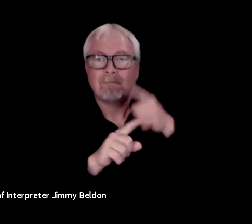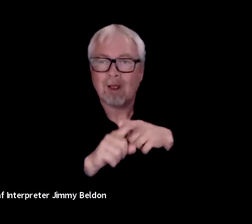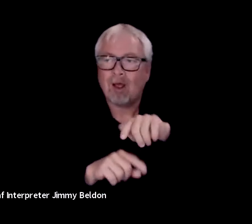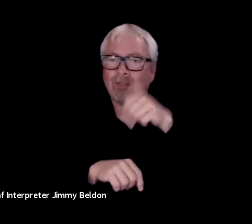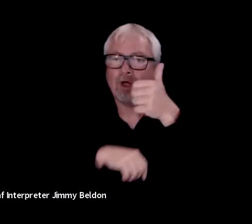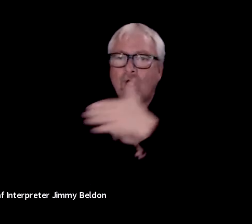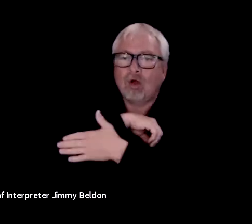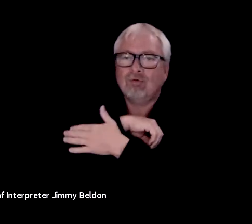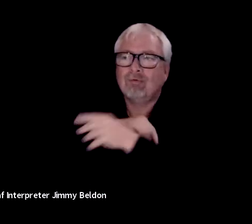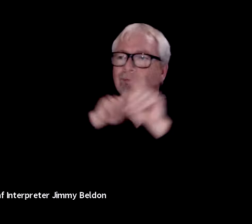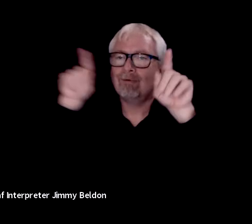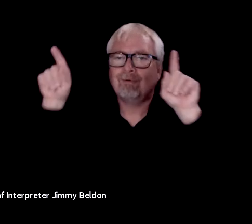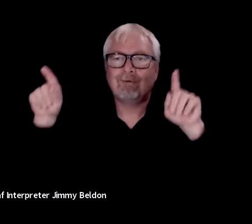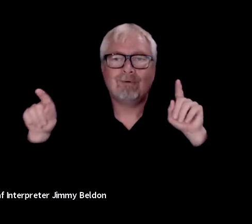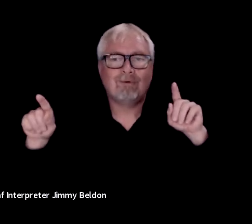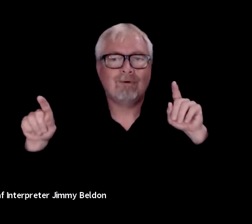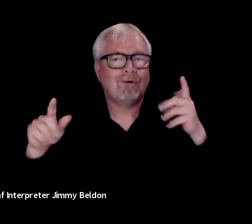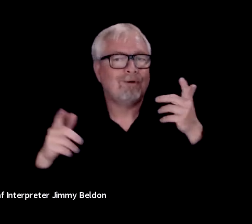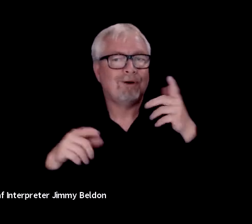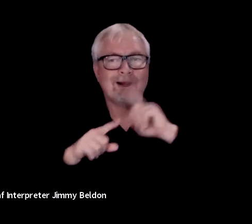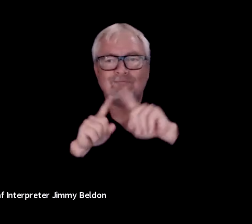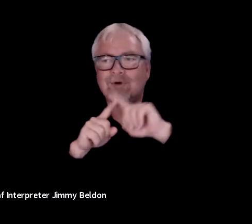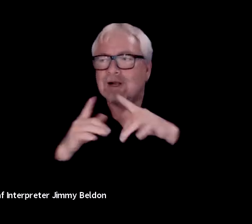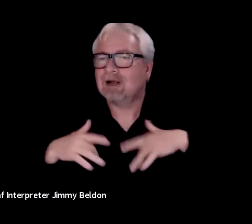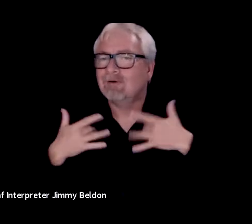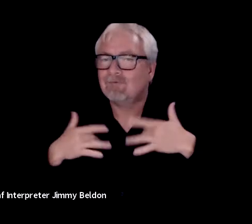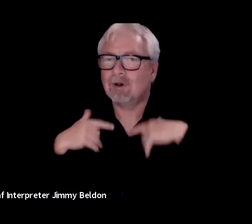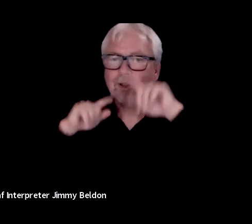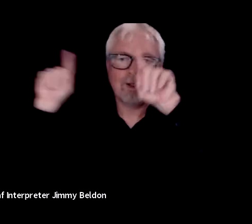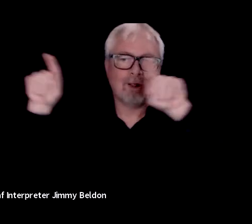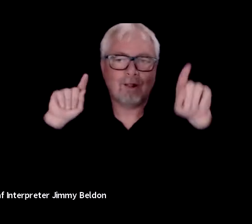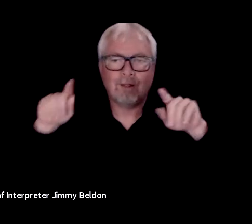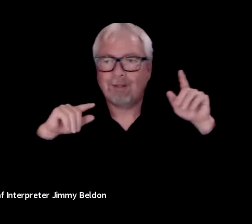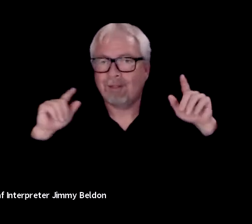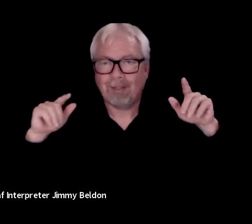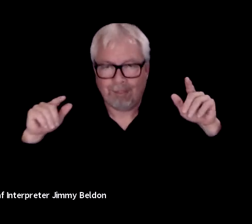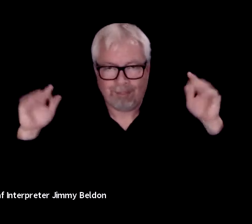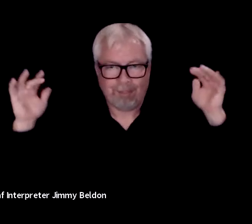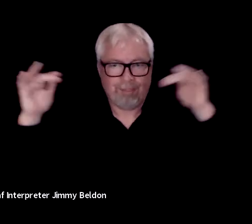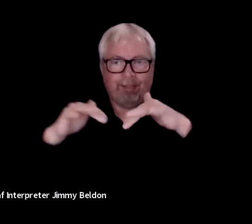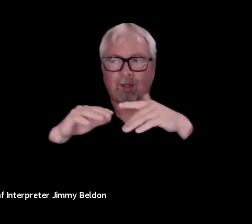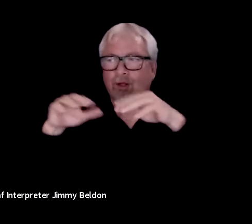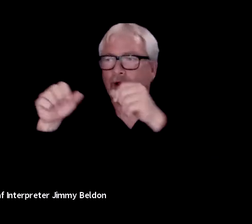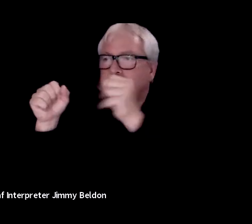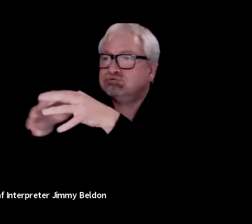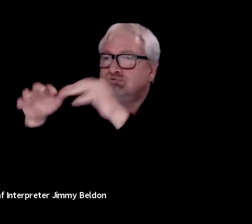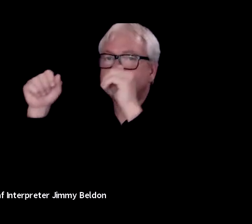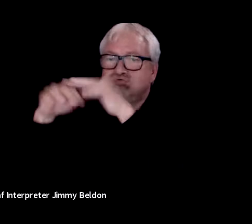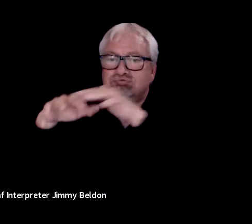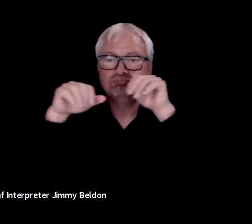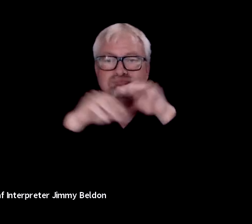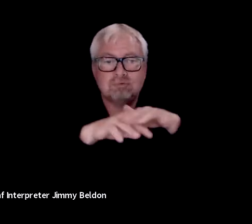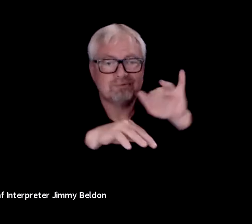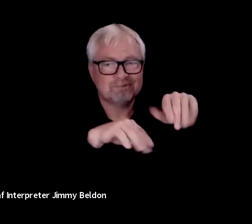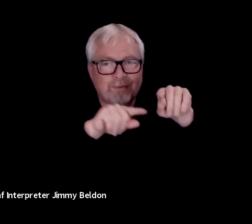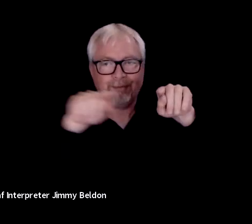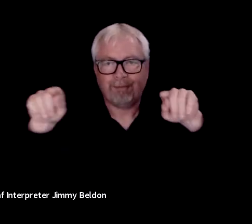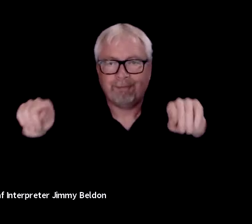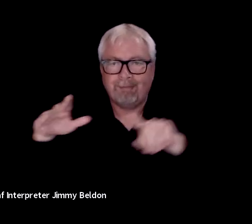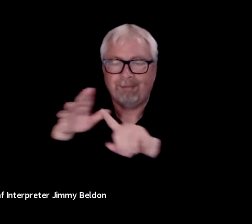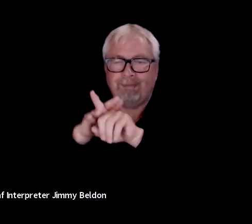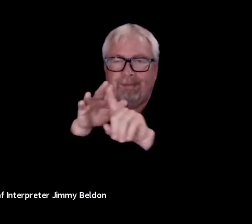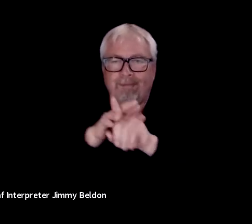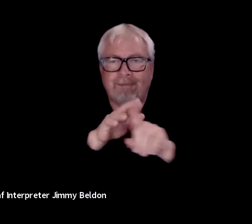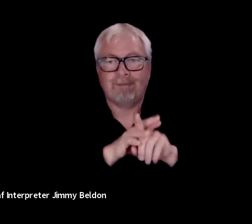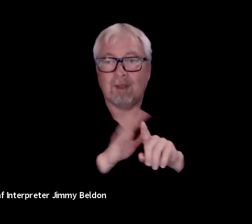We've talked about this a lot, but it's important to note that the cases that we can report are far from the complete total number of cases, because we know that